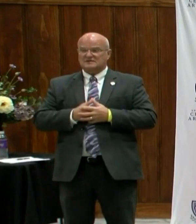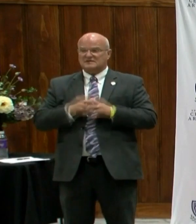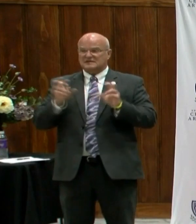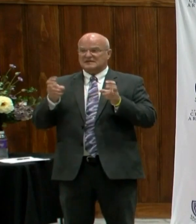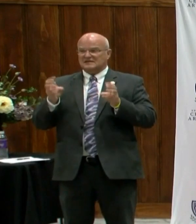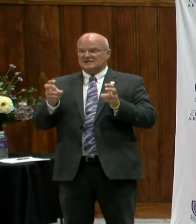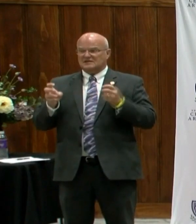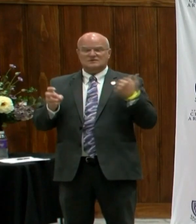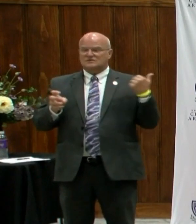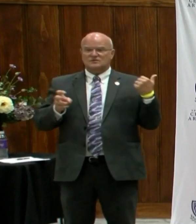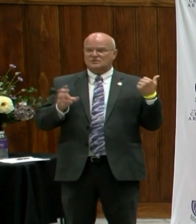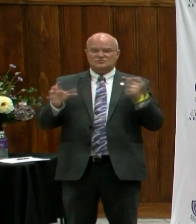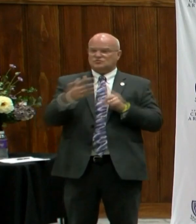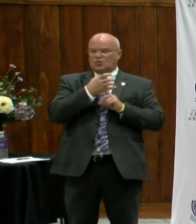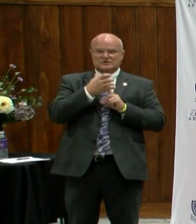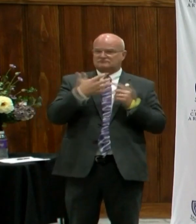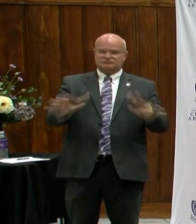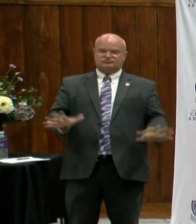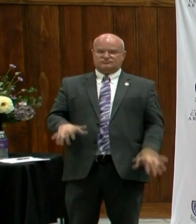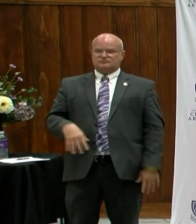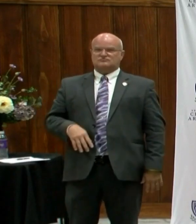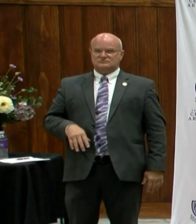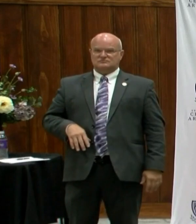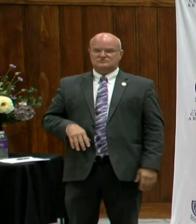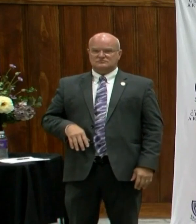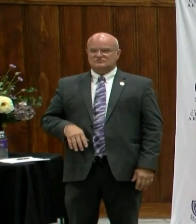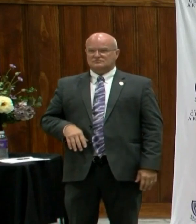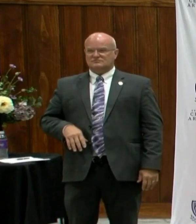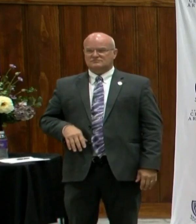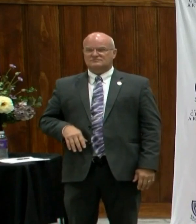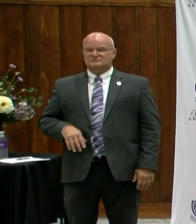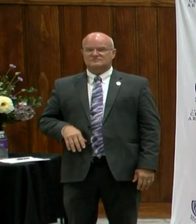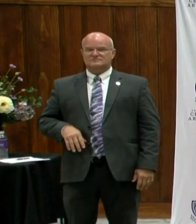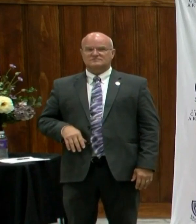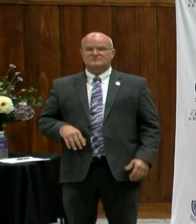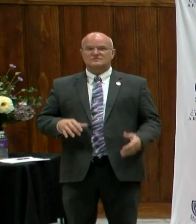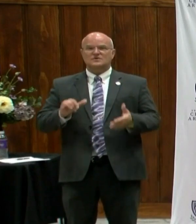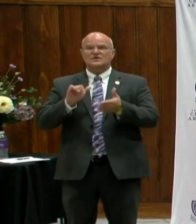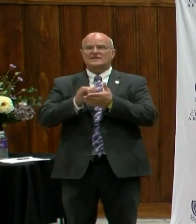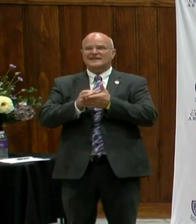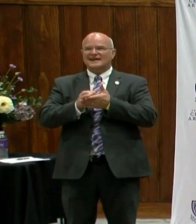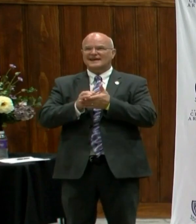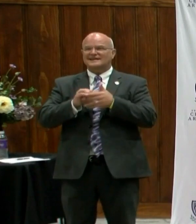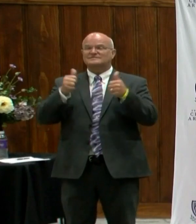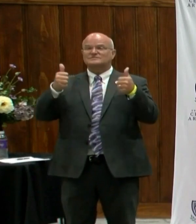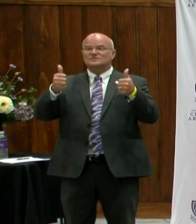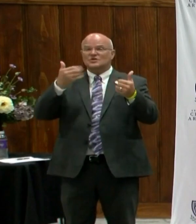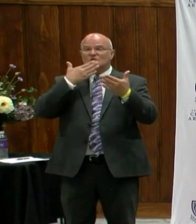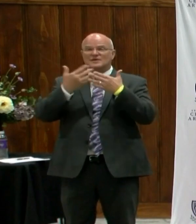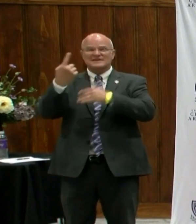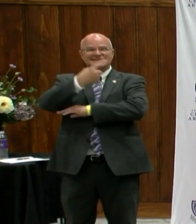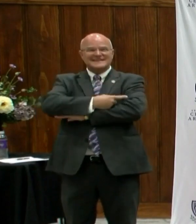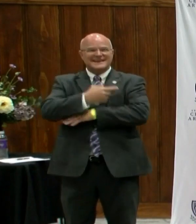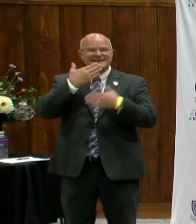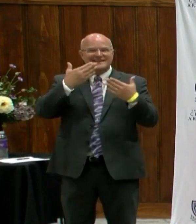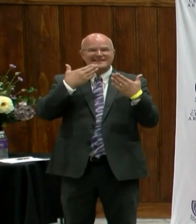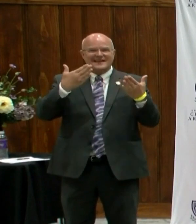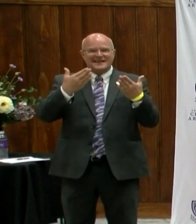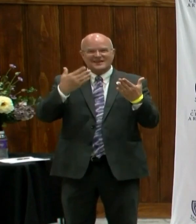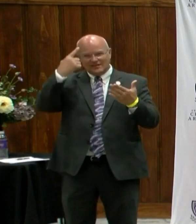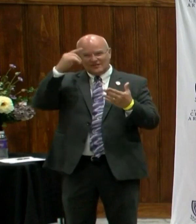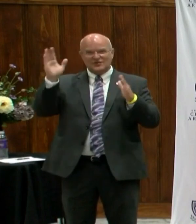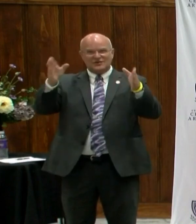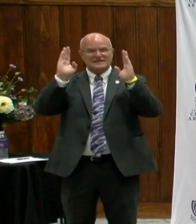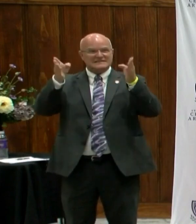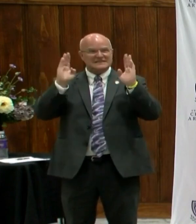in terms of? No, that would be a quarantine facility, yes. All right, with that, it's great to be here today. Thank everyone